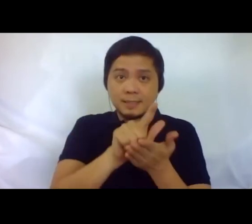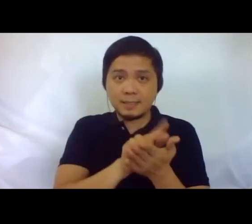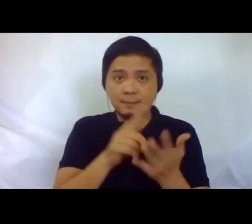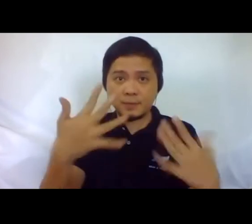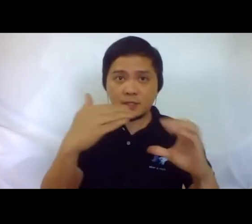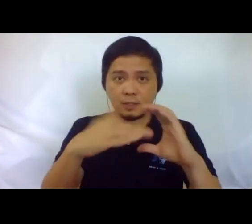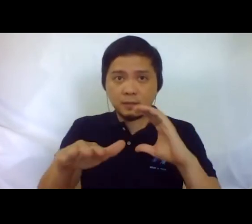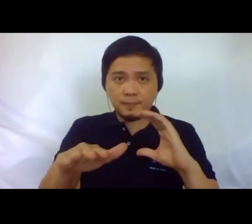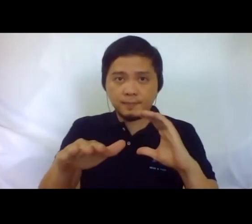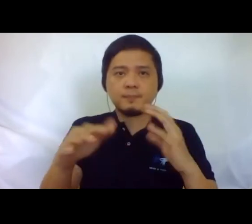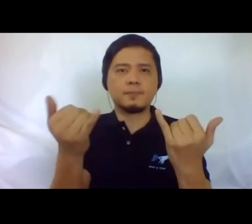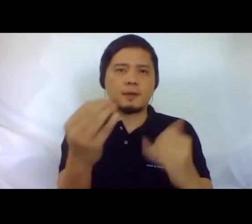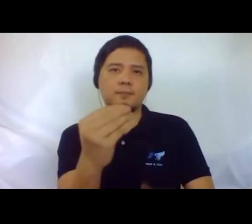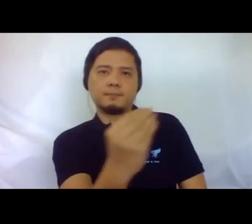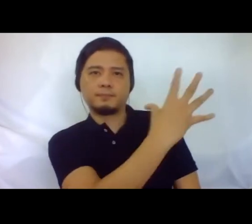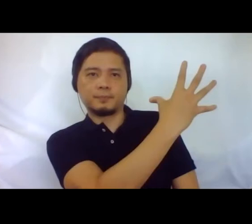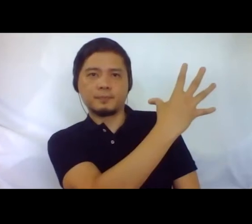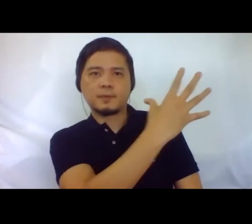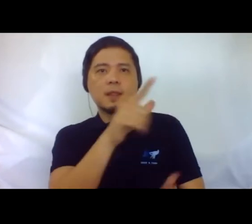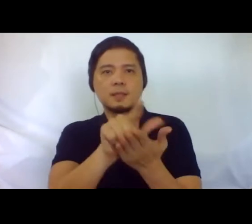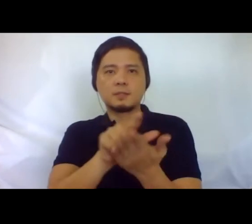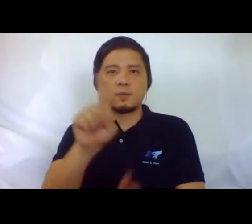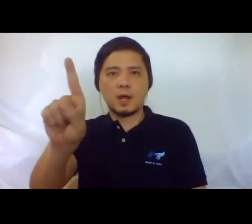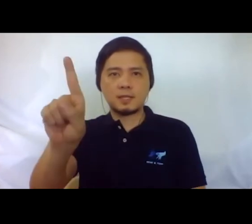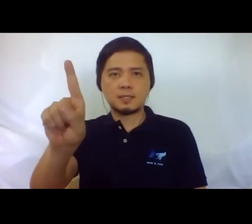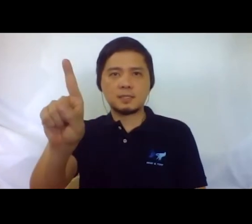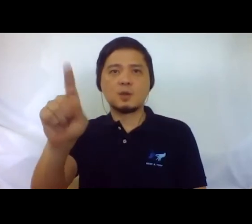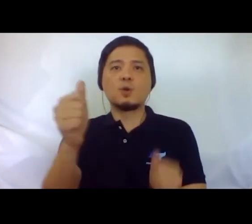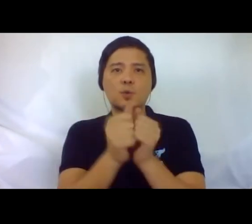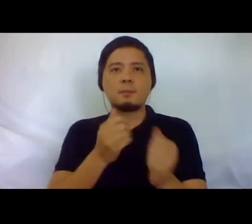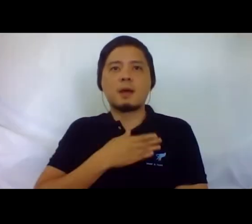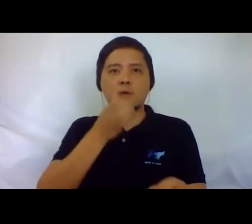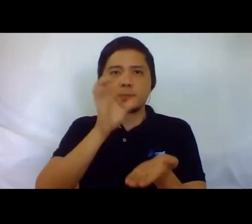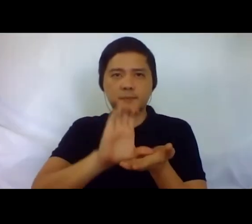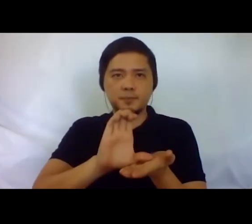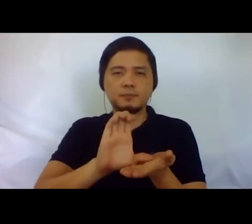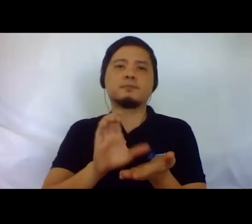up lesson one with my comments and then we can discuss.